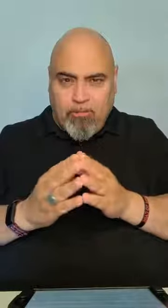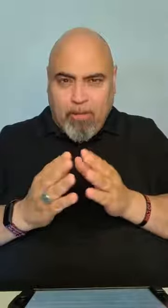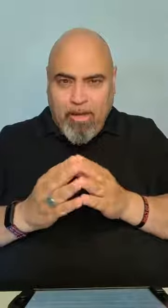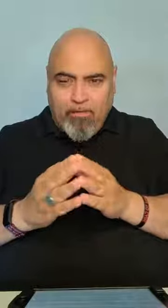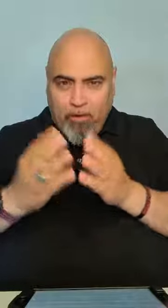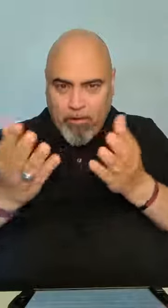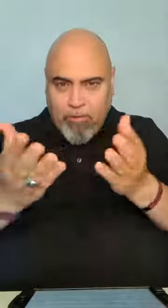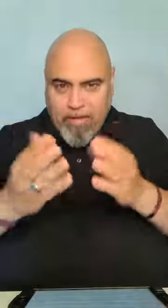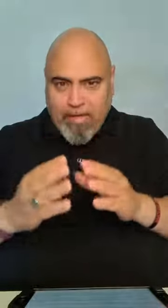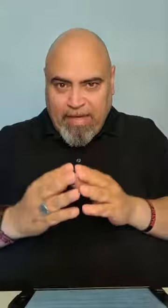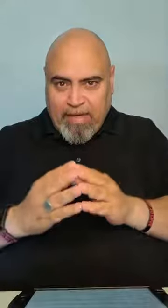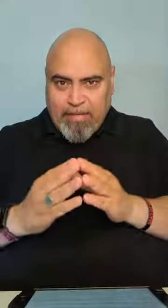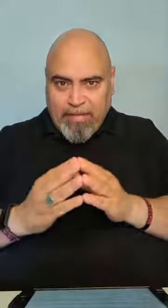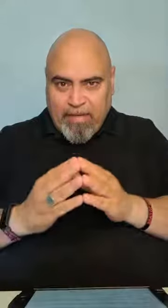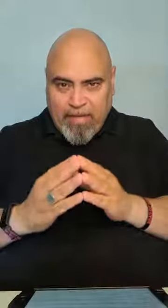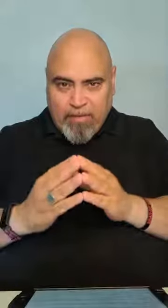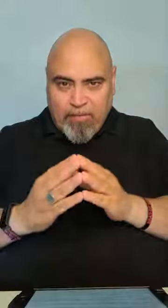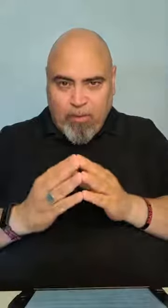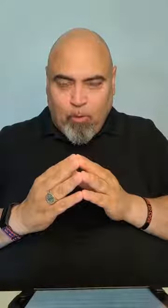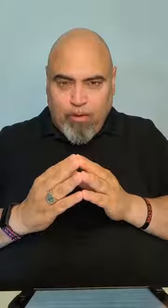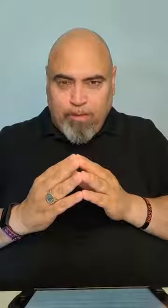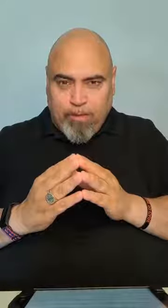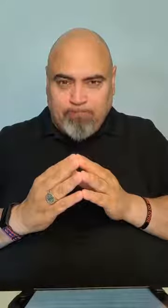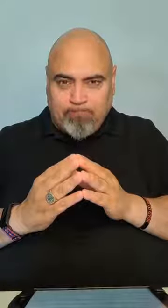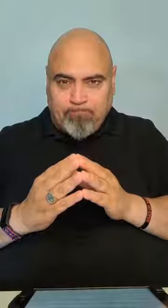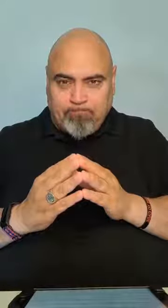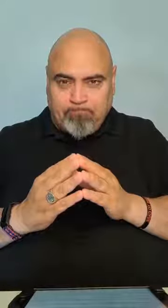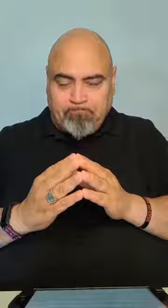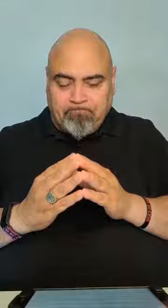your life are you dedicating to the things of the Lord?